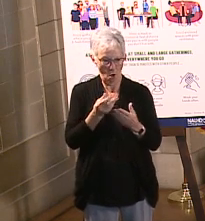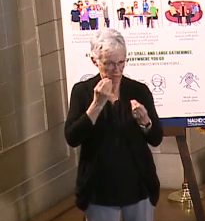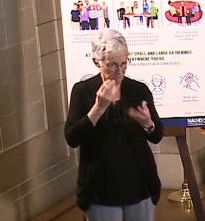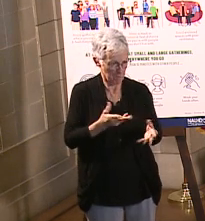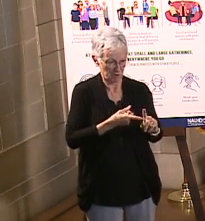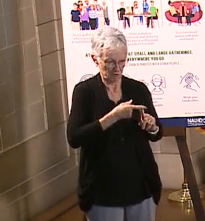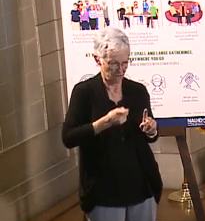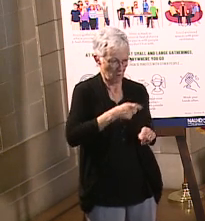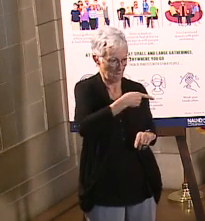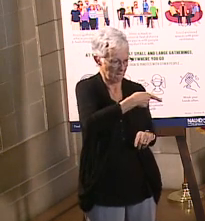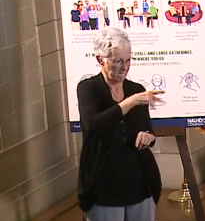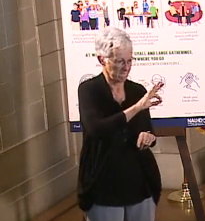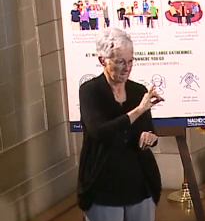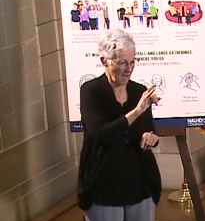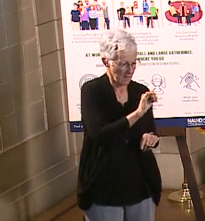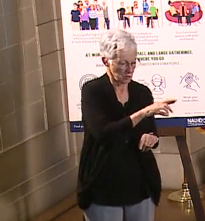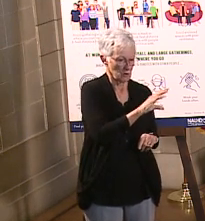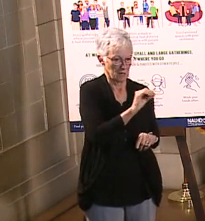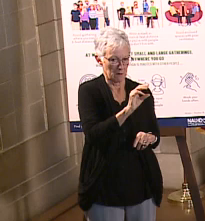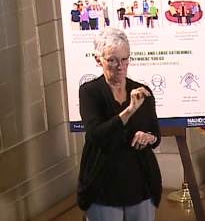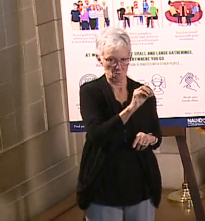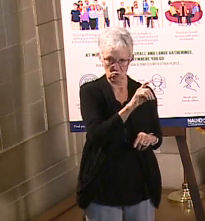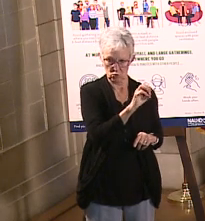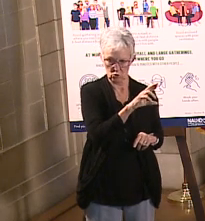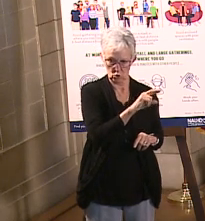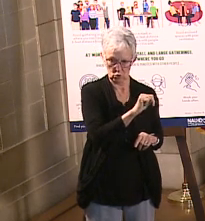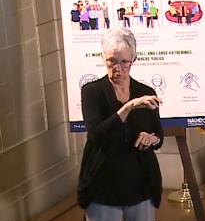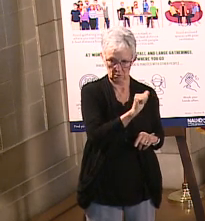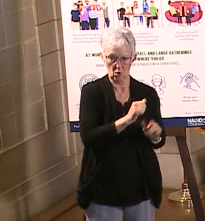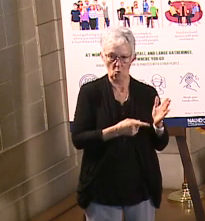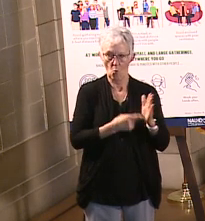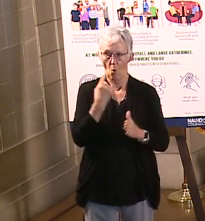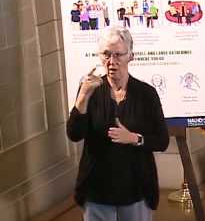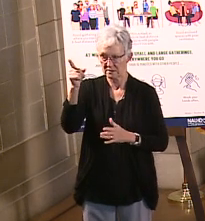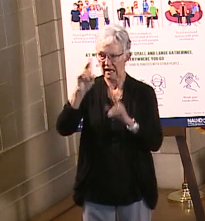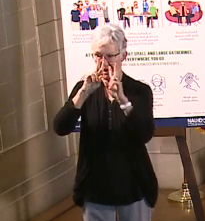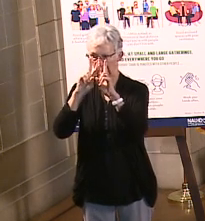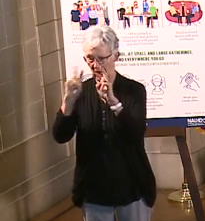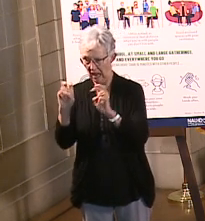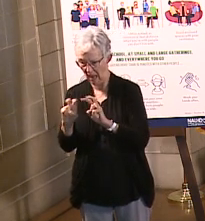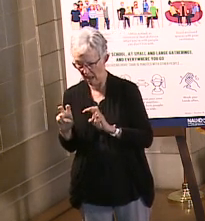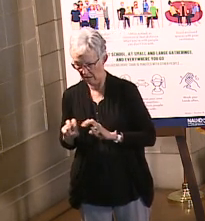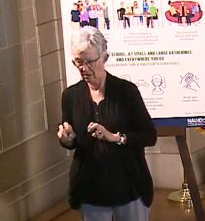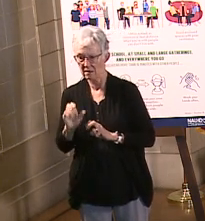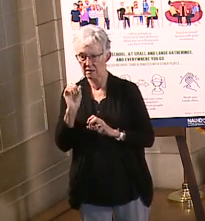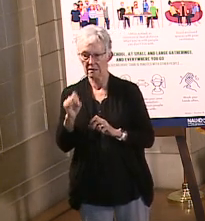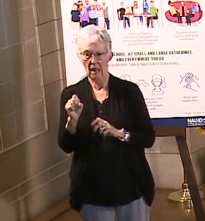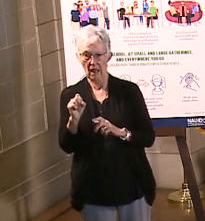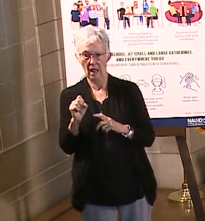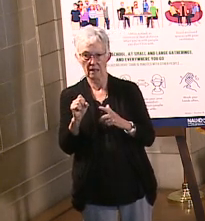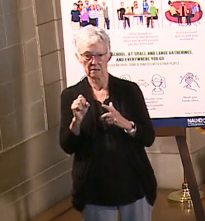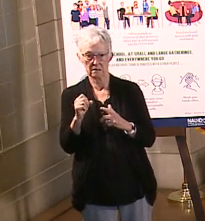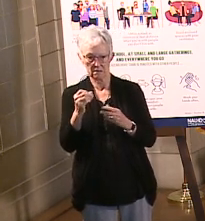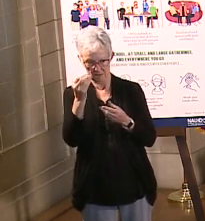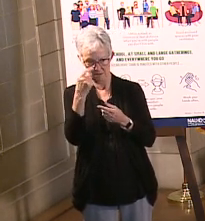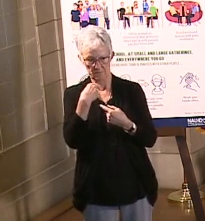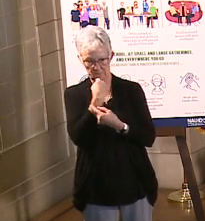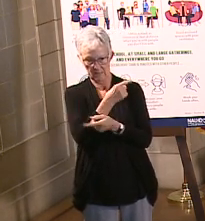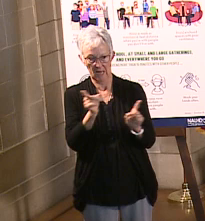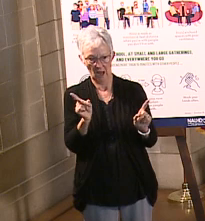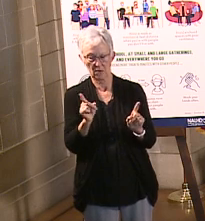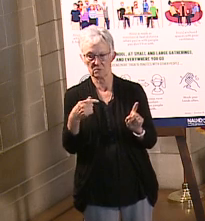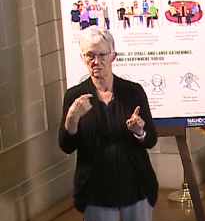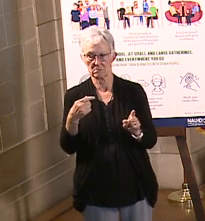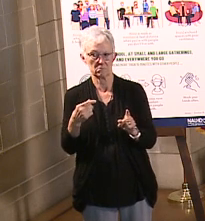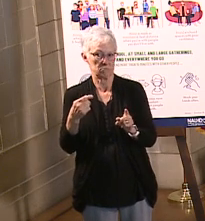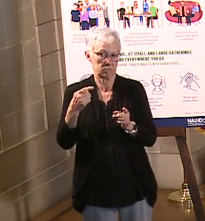got submitted that to the FDA. The FDA will probably have an idea once they've analyzed that data, how long it will take for you actually to receive that immunity. And it's public, so we should